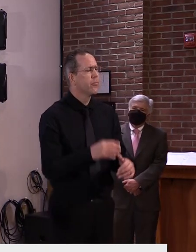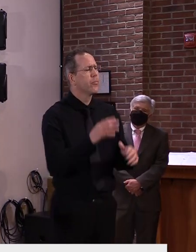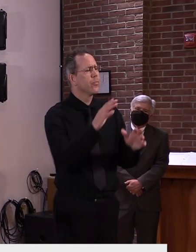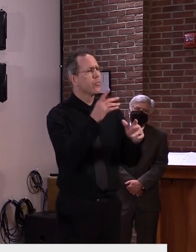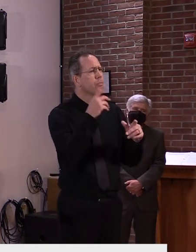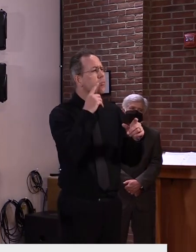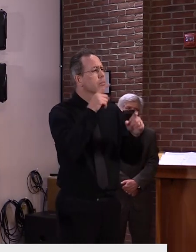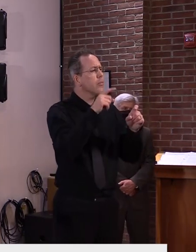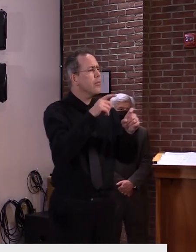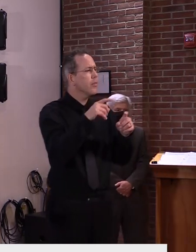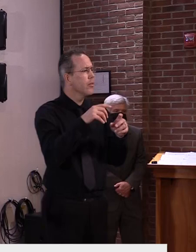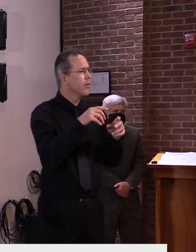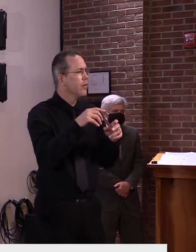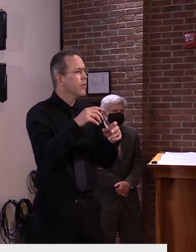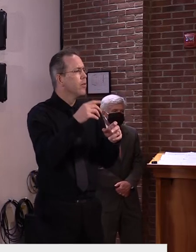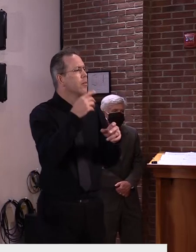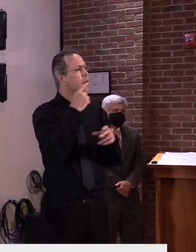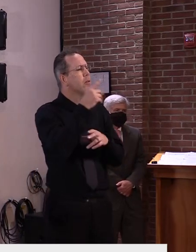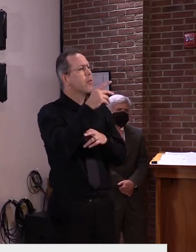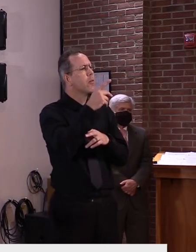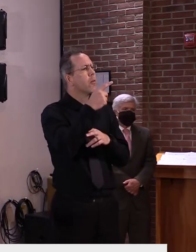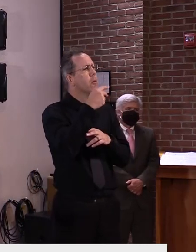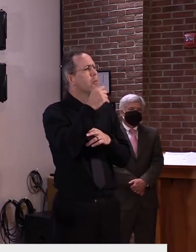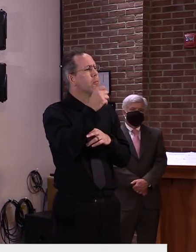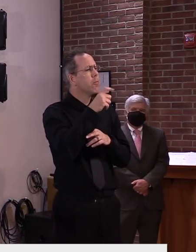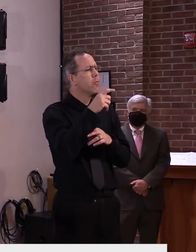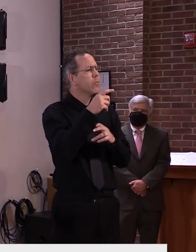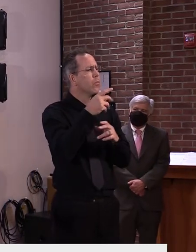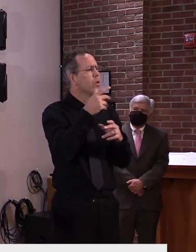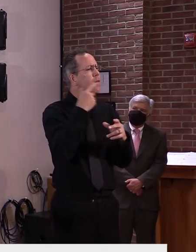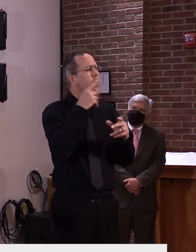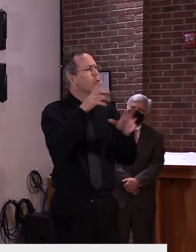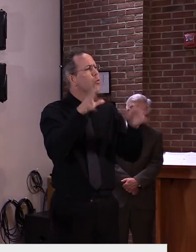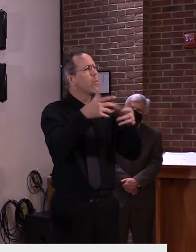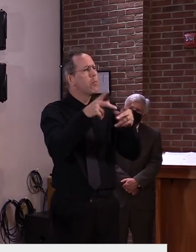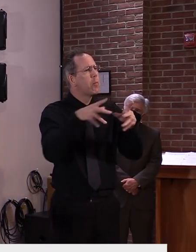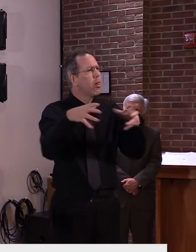pool testing. I think you did, but they may not have heard it as well on the phone.